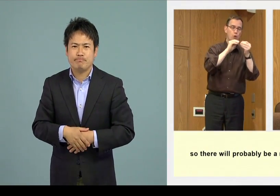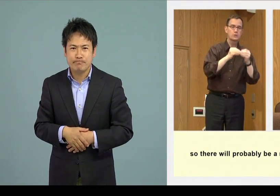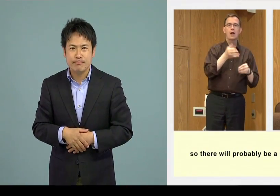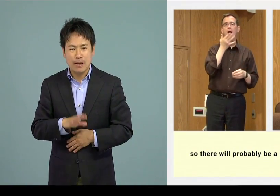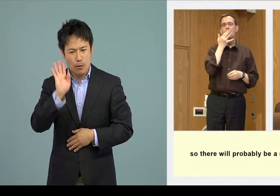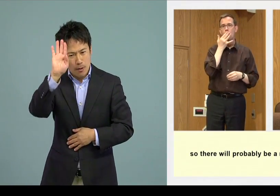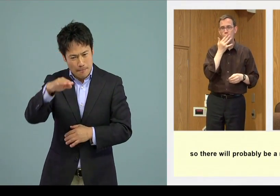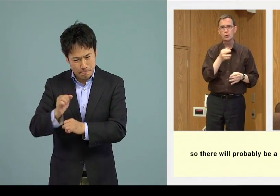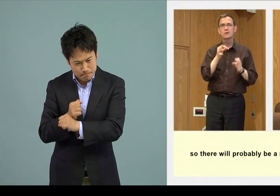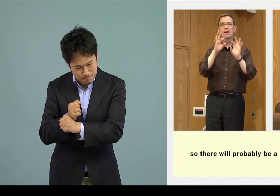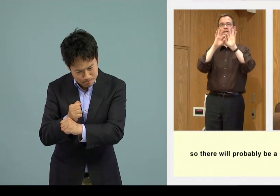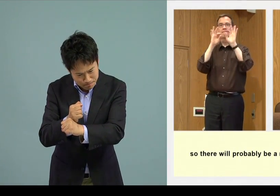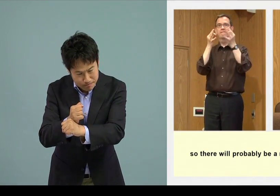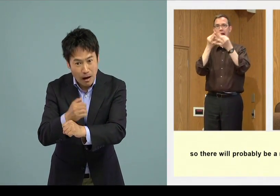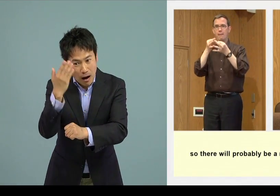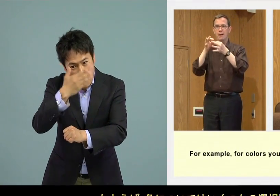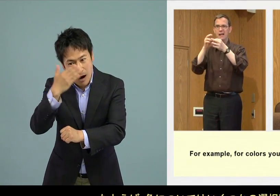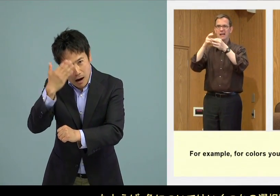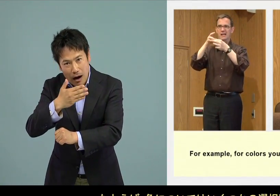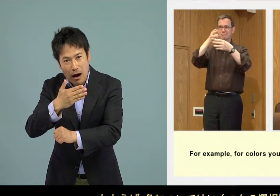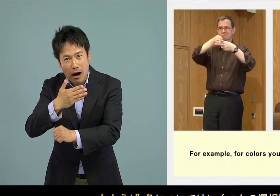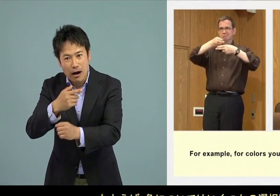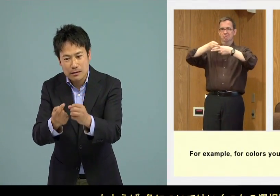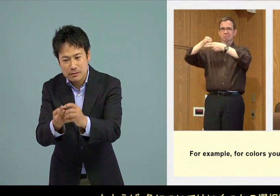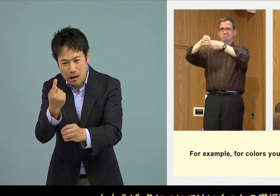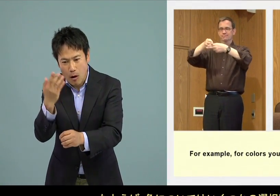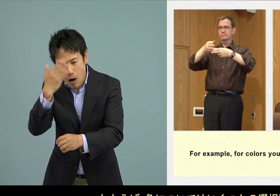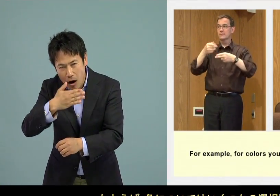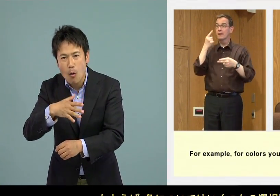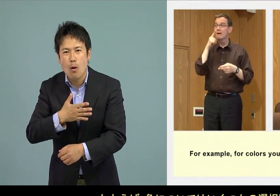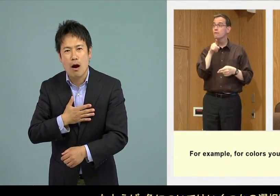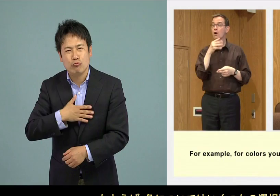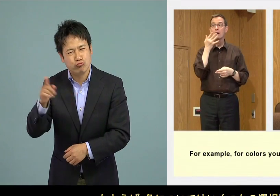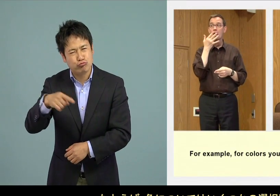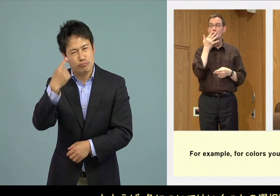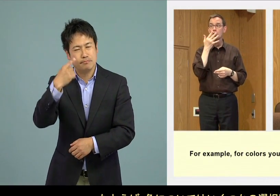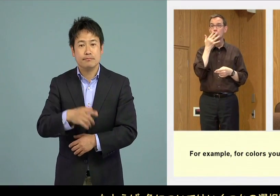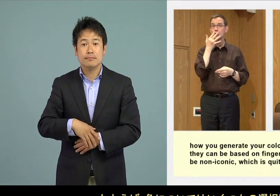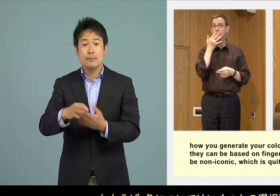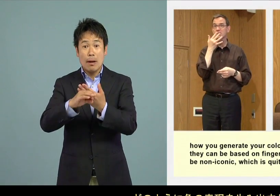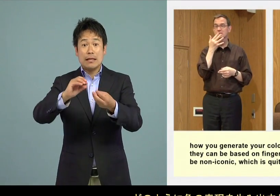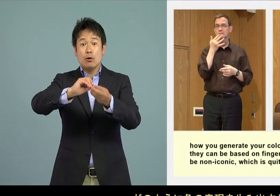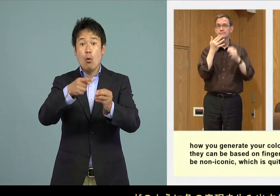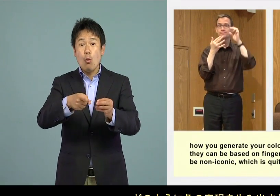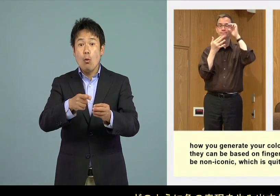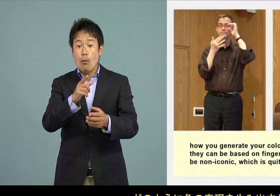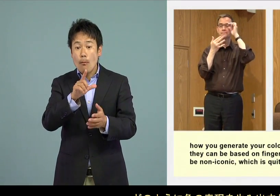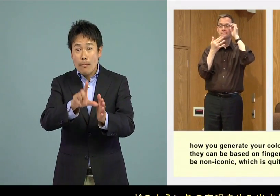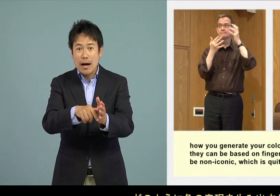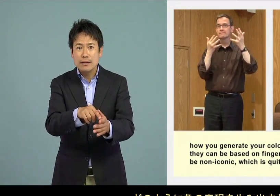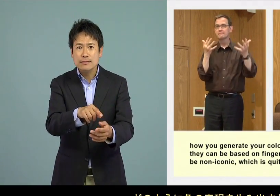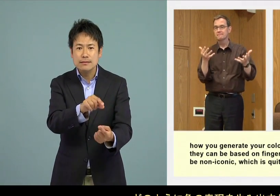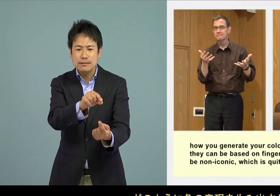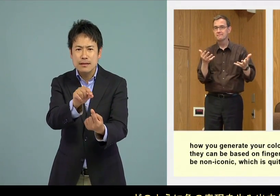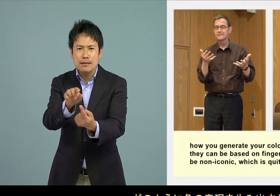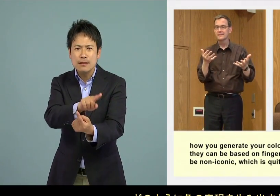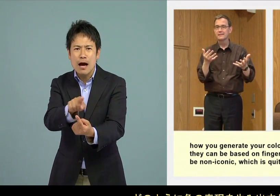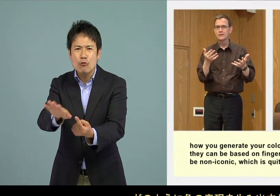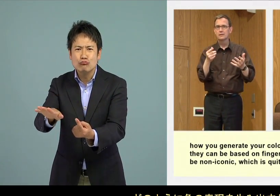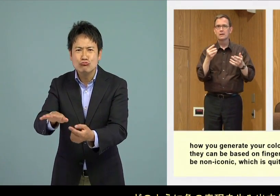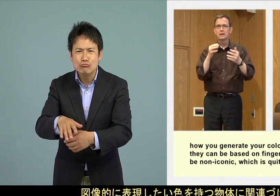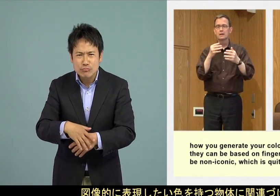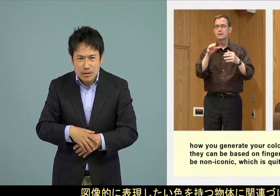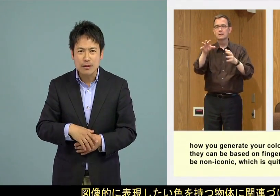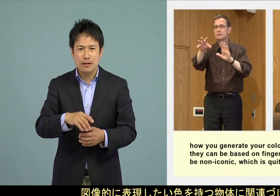will probably be a number of reasons emerging. Like, for example, for colors, you have a certain number of options how you generate your colors. They